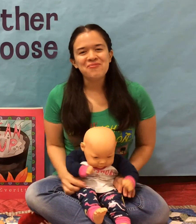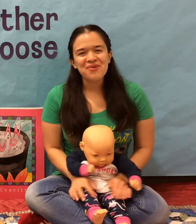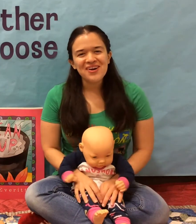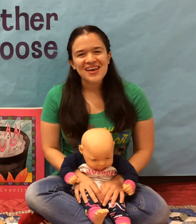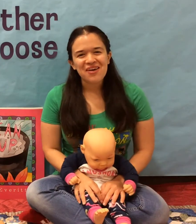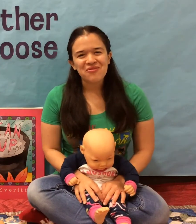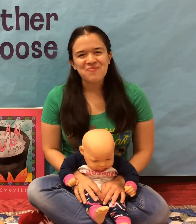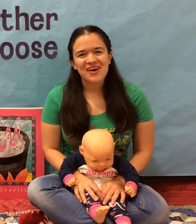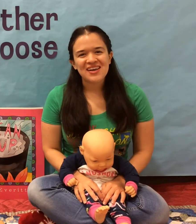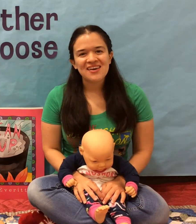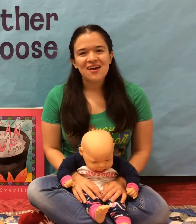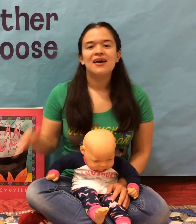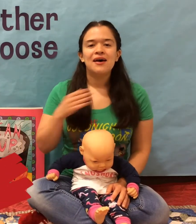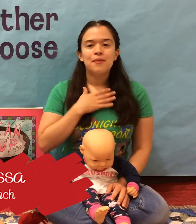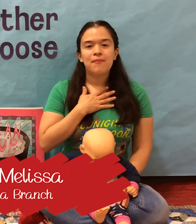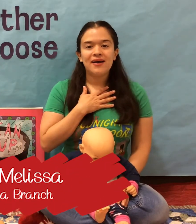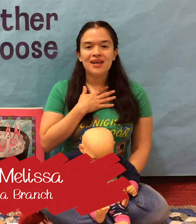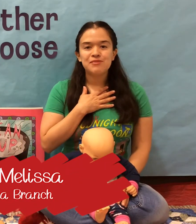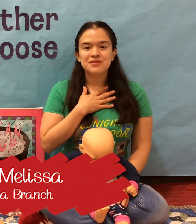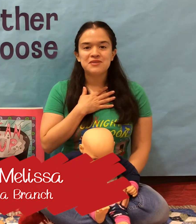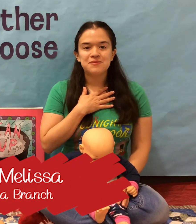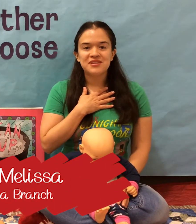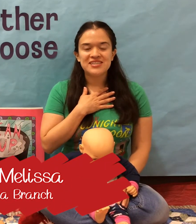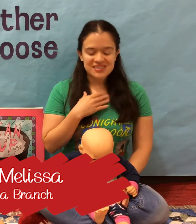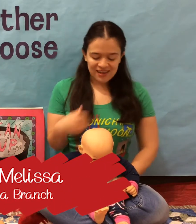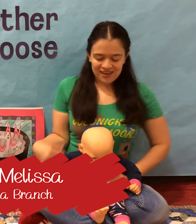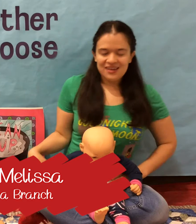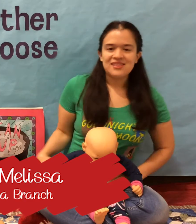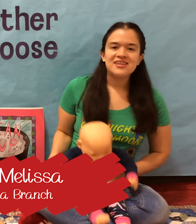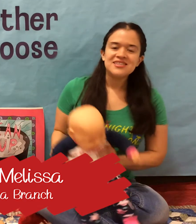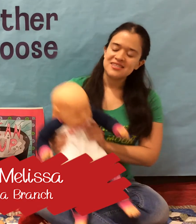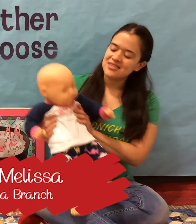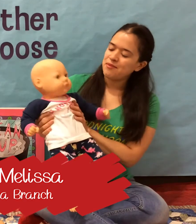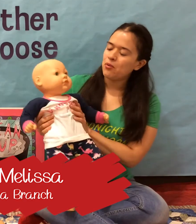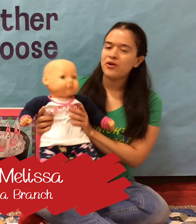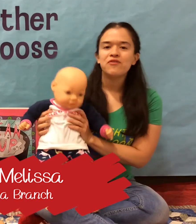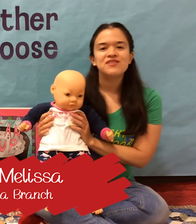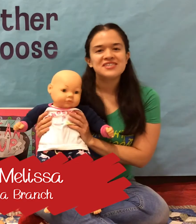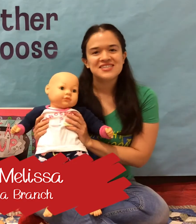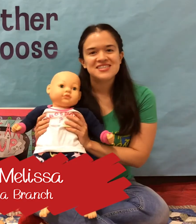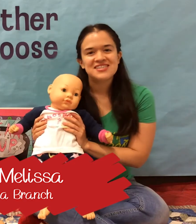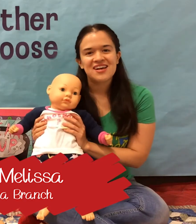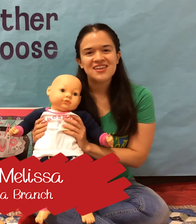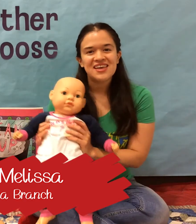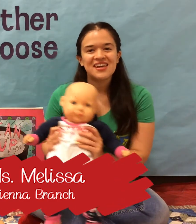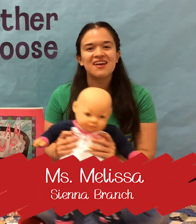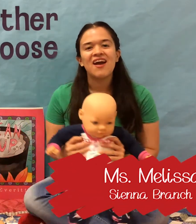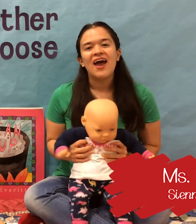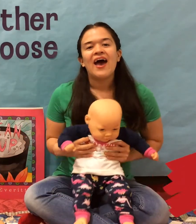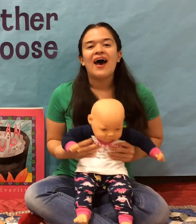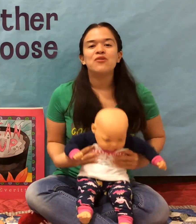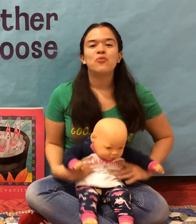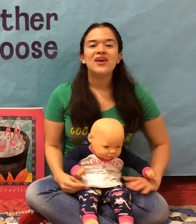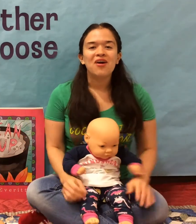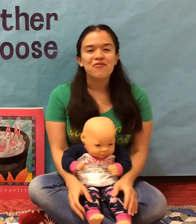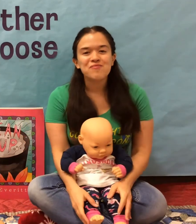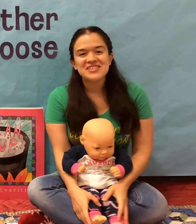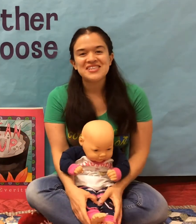Good morning, everybody. My name is Miss Melissa. This is my wonderful assistant Dolly here, and we are from the